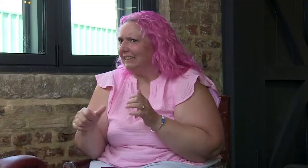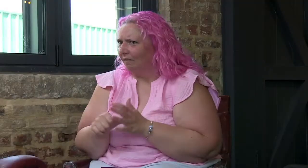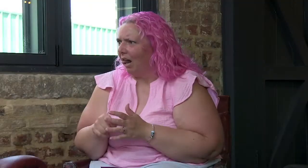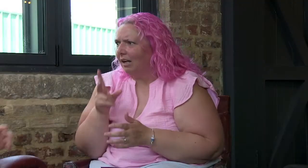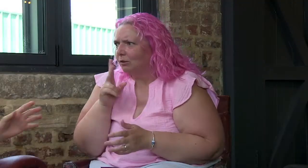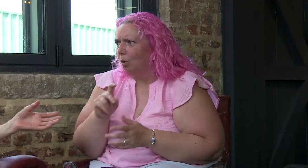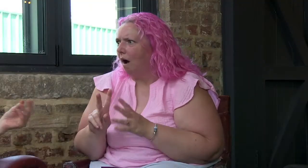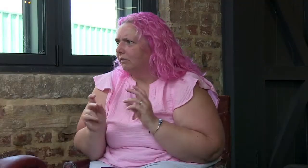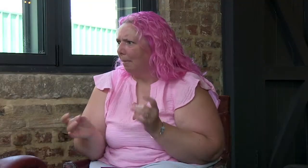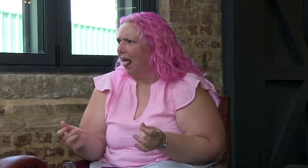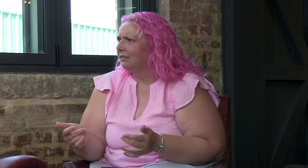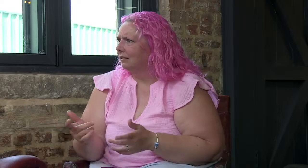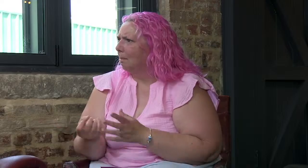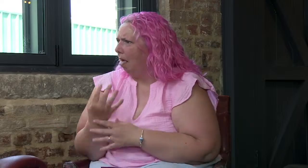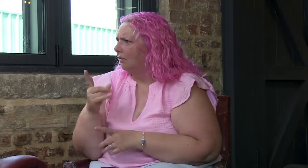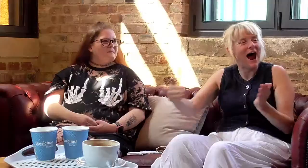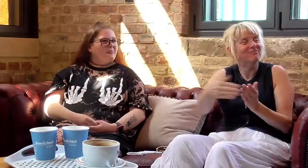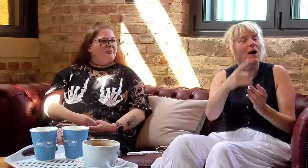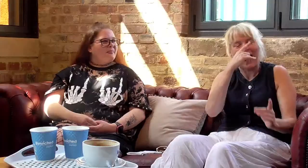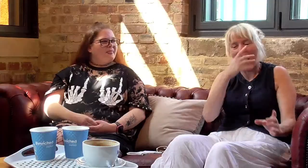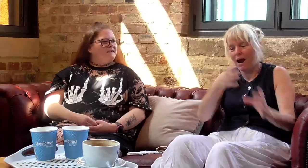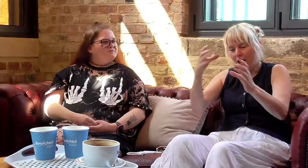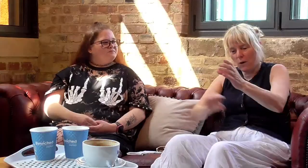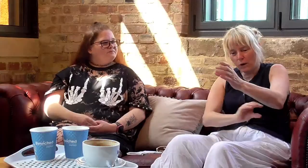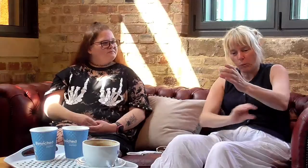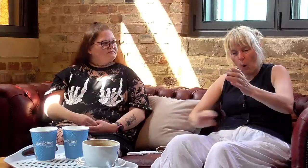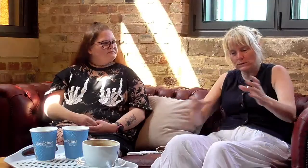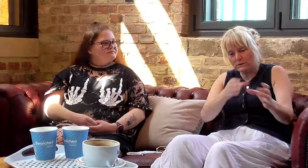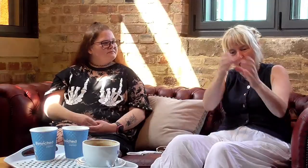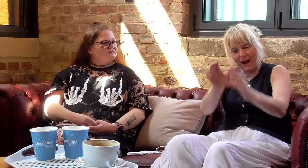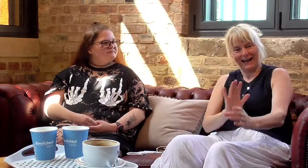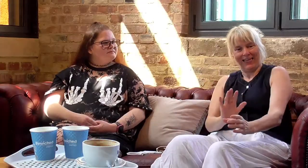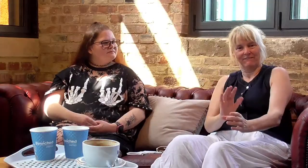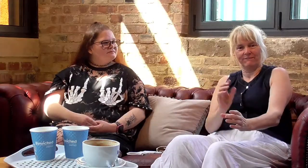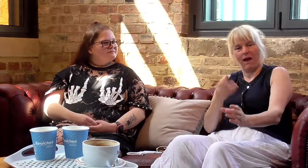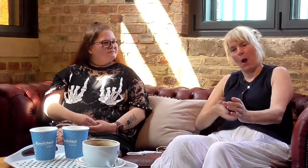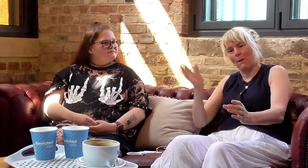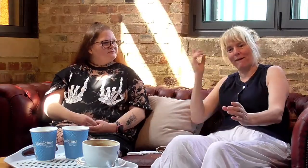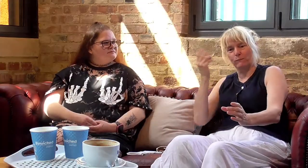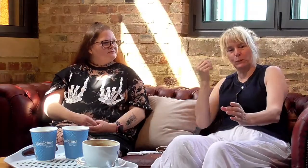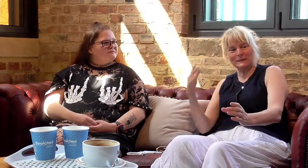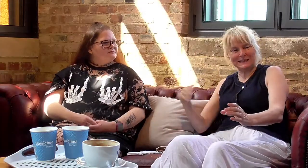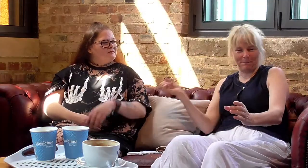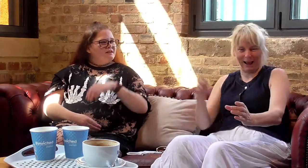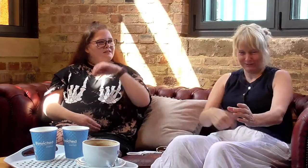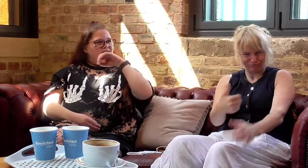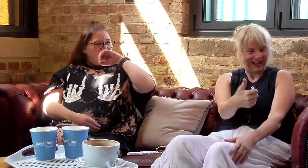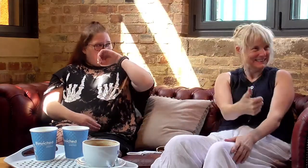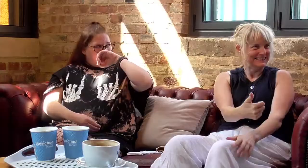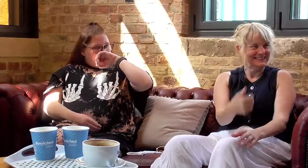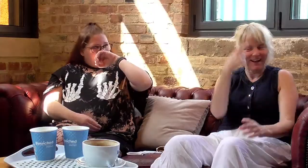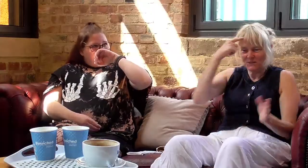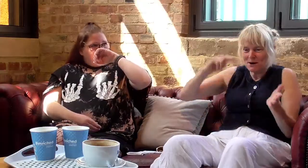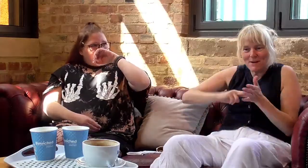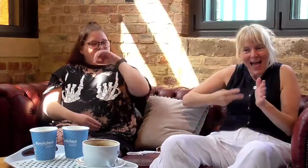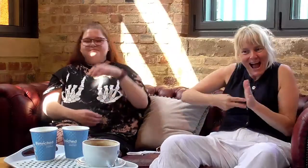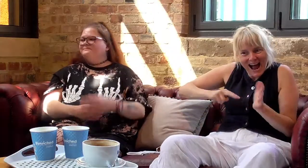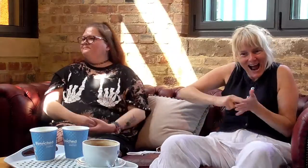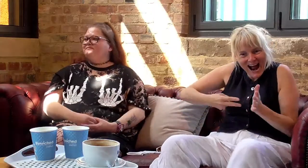much water, they're dead. Oh, I feel it very difficult. You have to try and find a way around it. You have to like put them in a tray of water, and they're